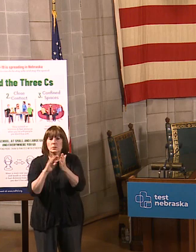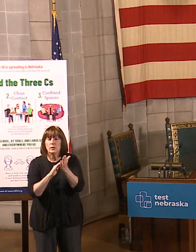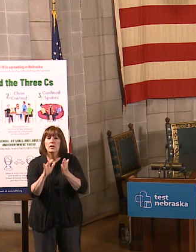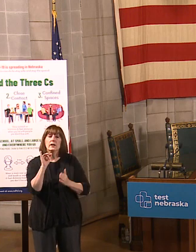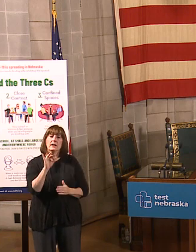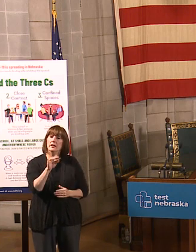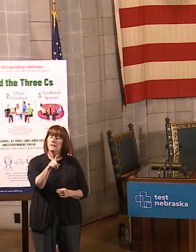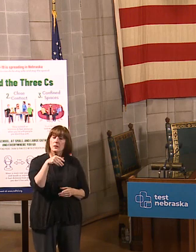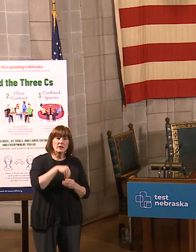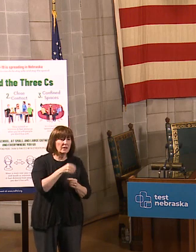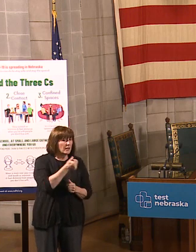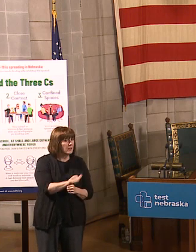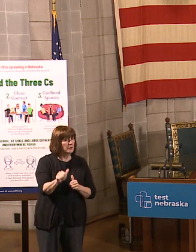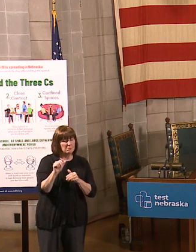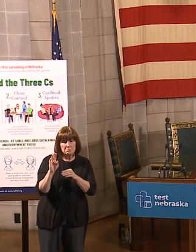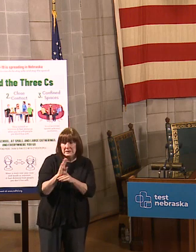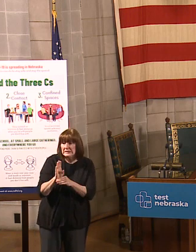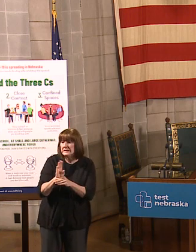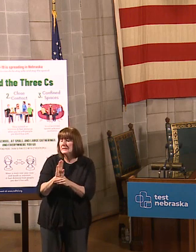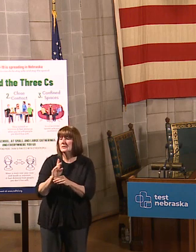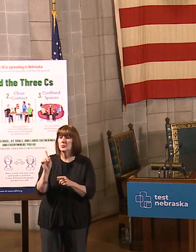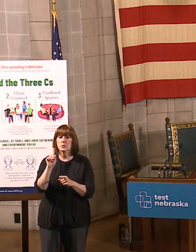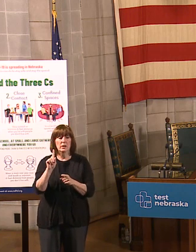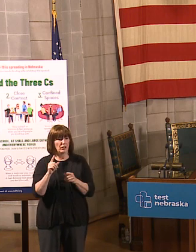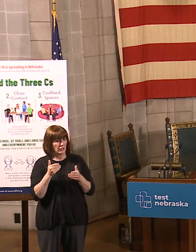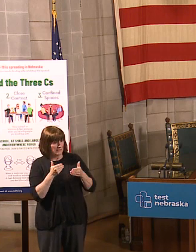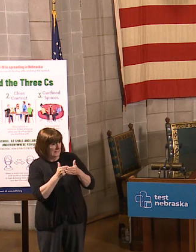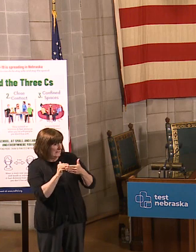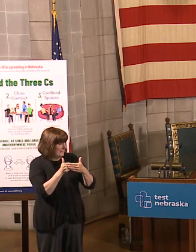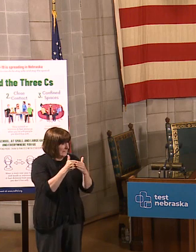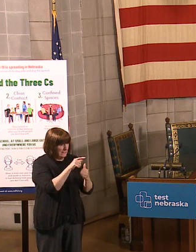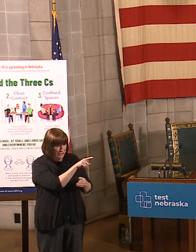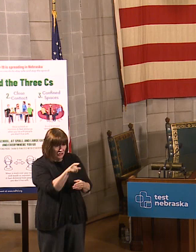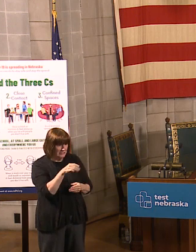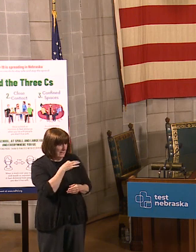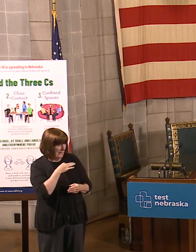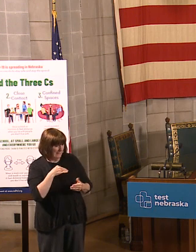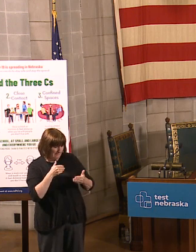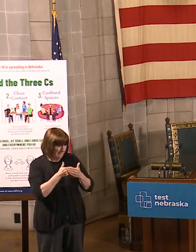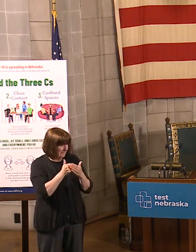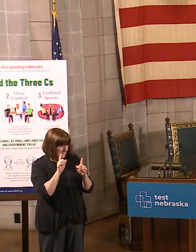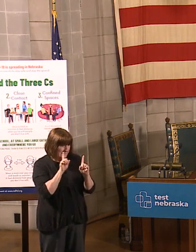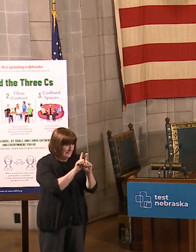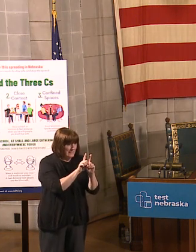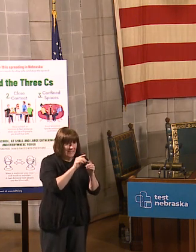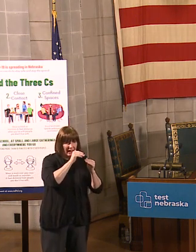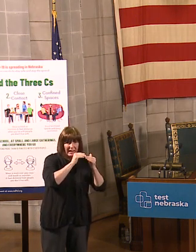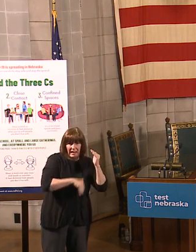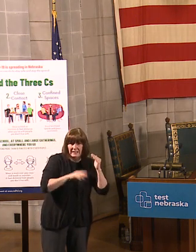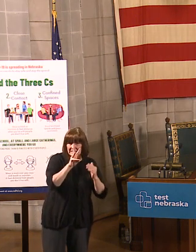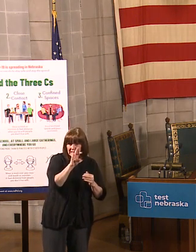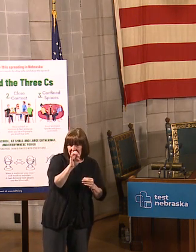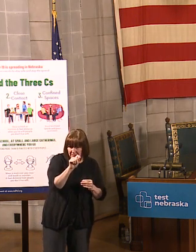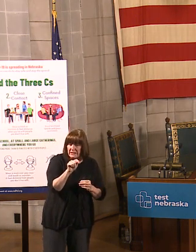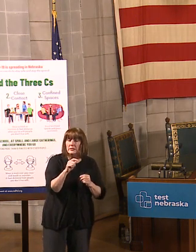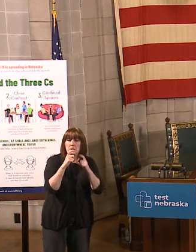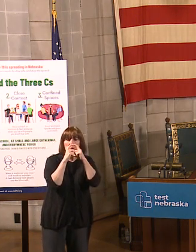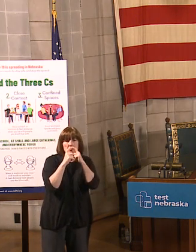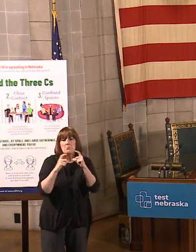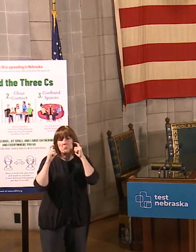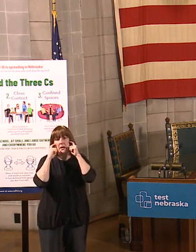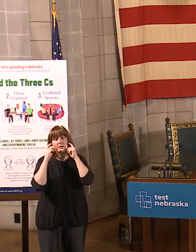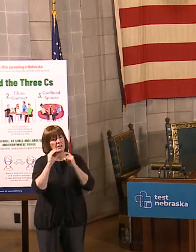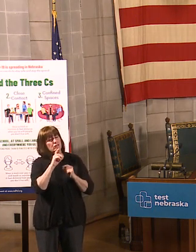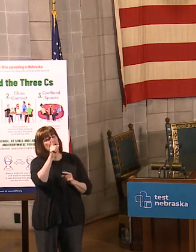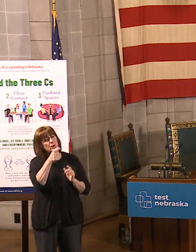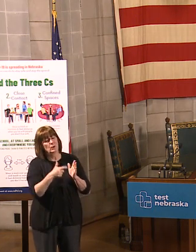be in any sort of business where you're going to be closer to the staff than 6 feet, great opportunity to wear a mask and required under the DHM